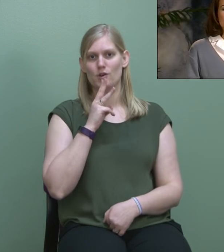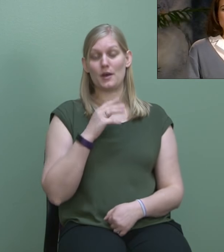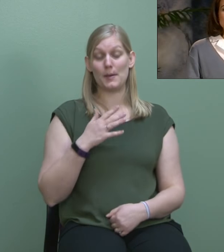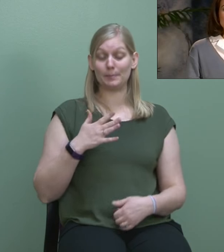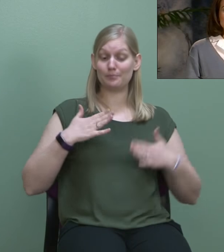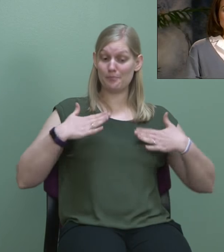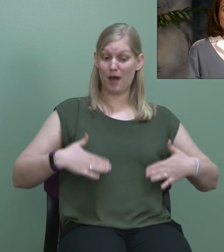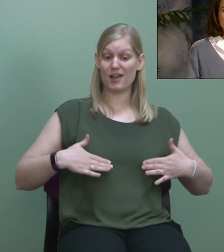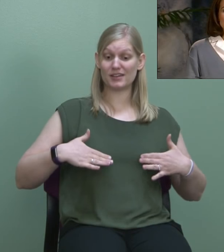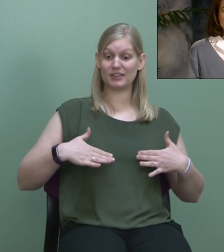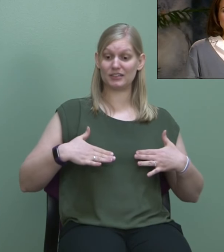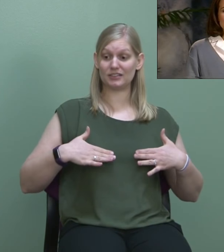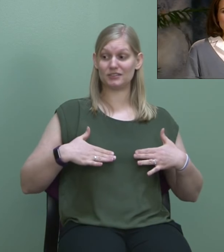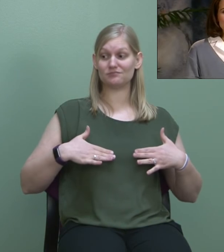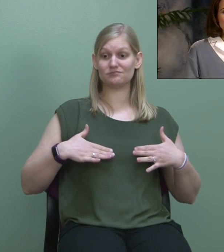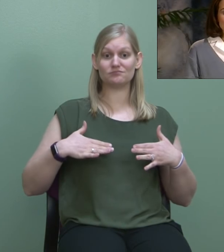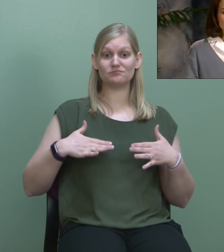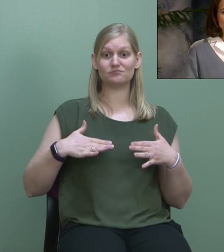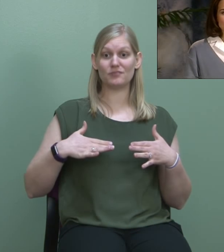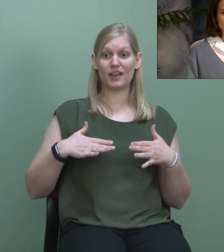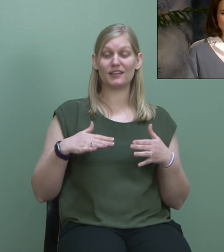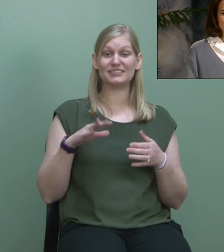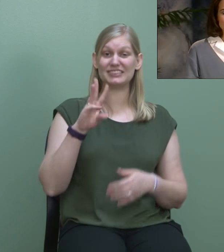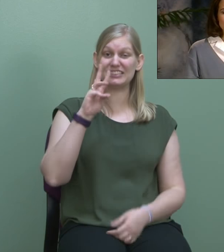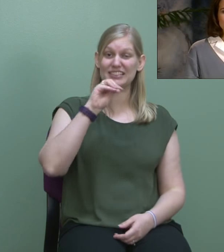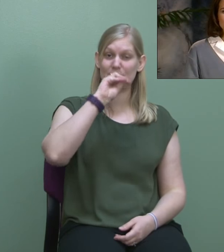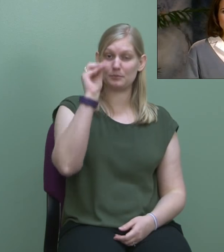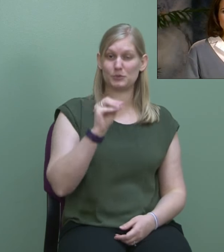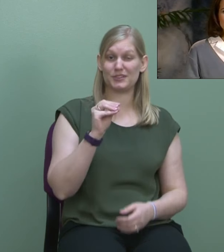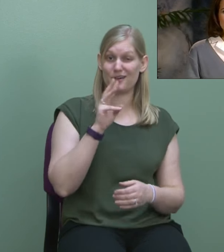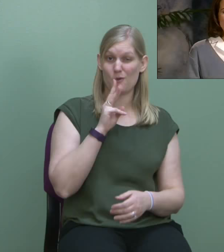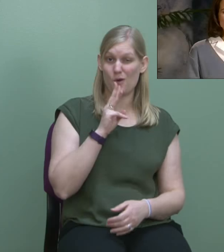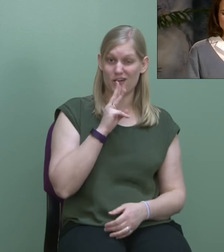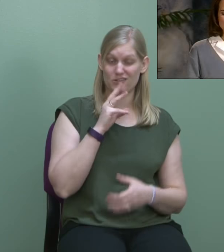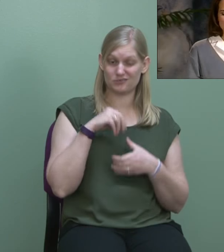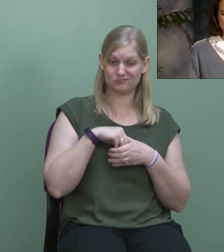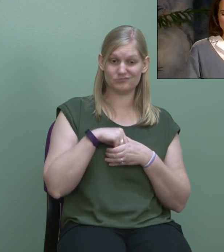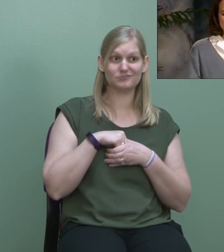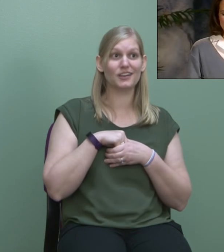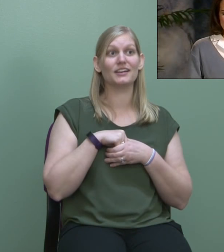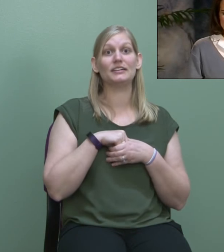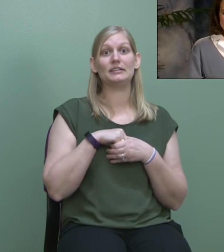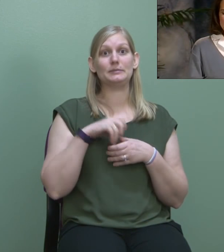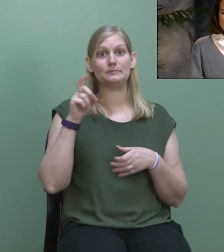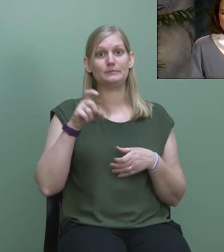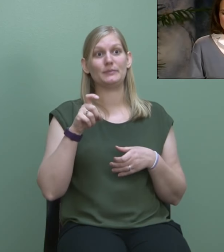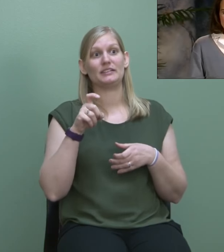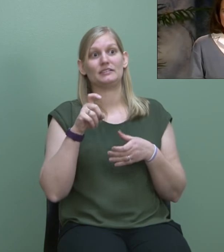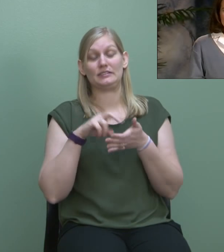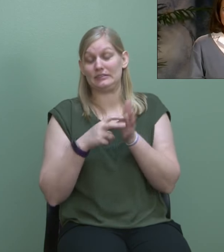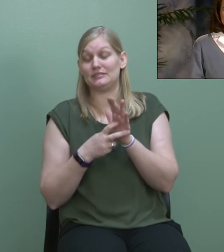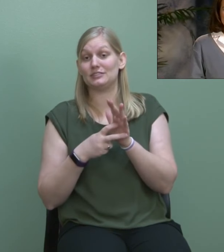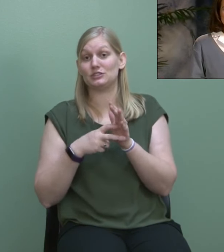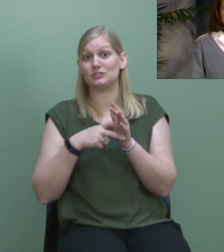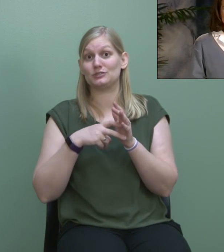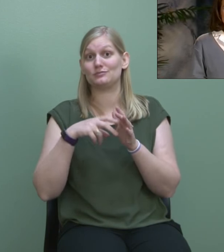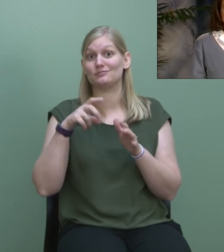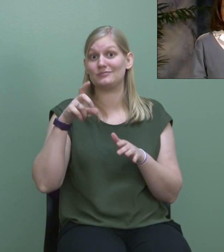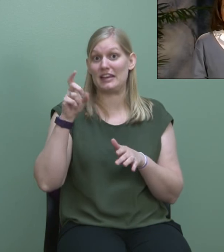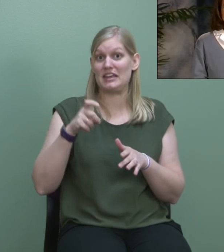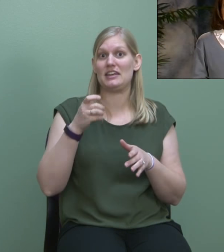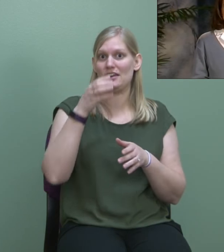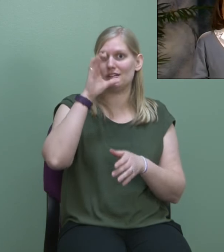and that lets us know that we do need quite a bit of water to maintain hydration throughout the day. The